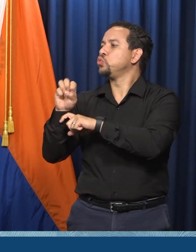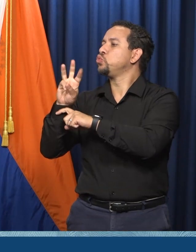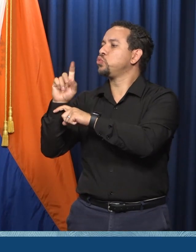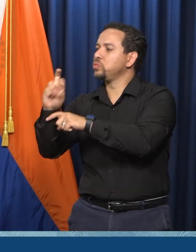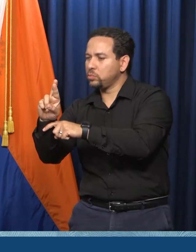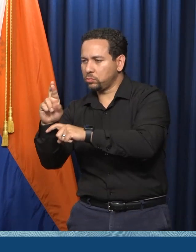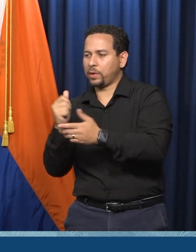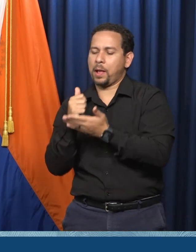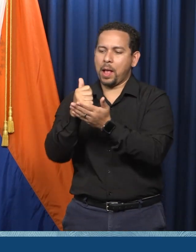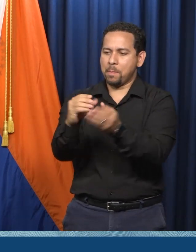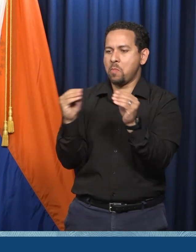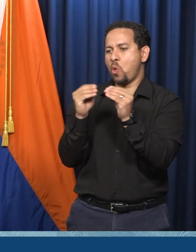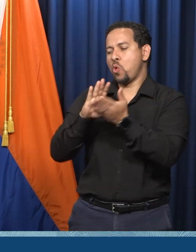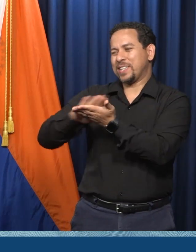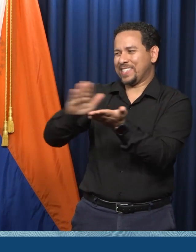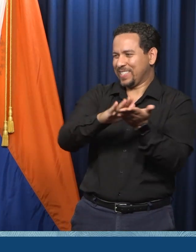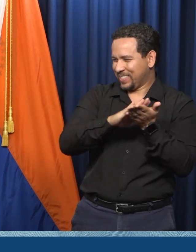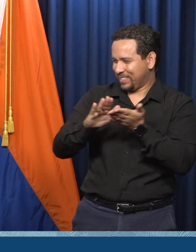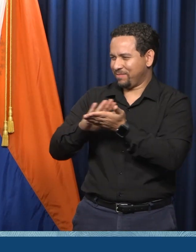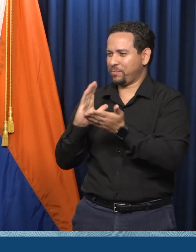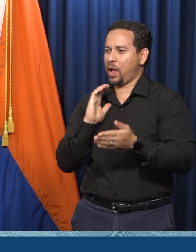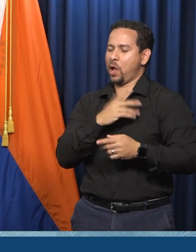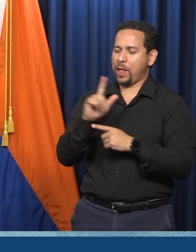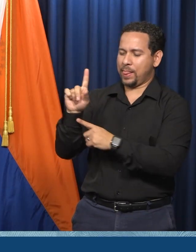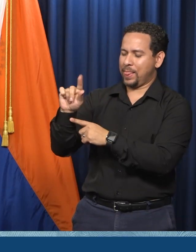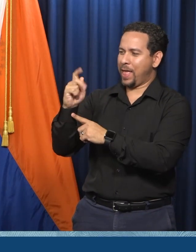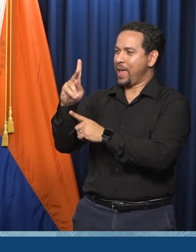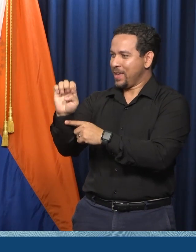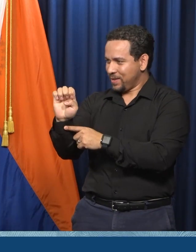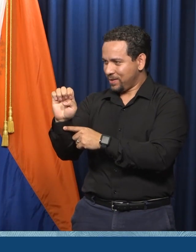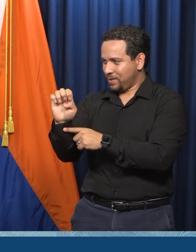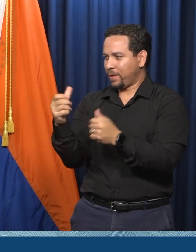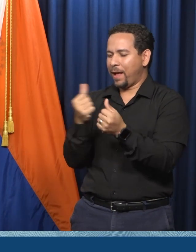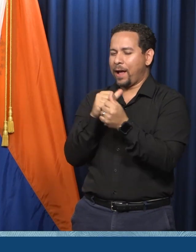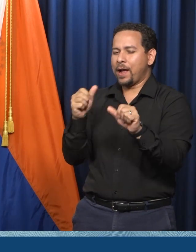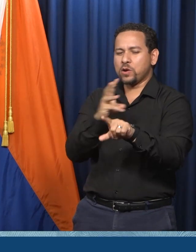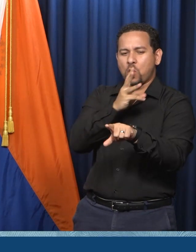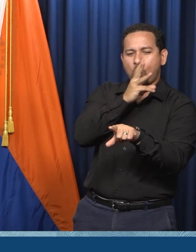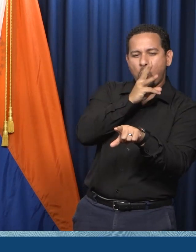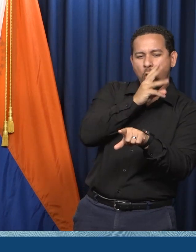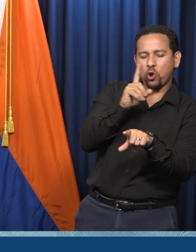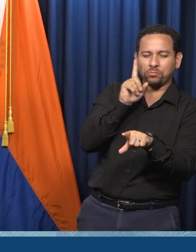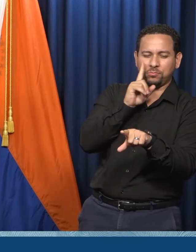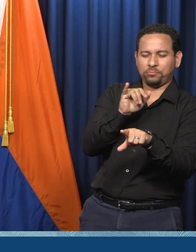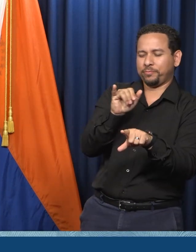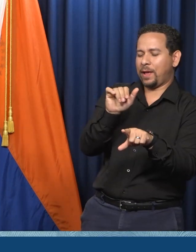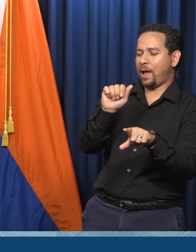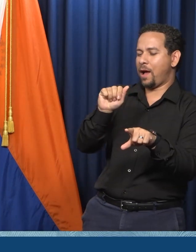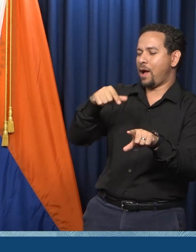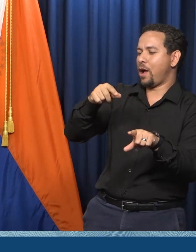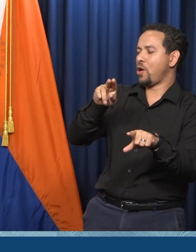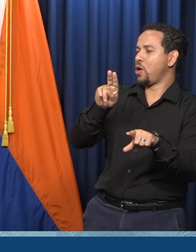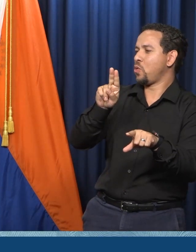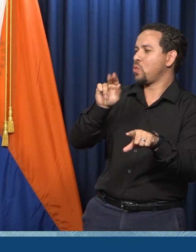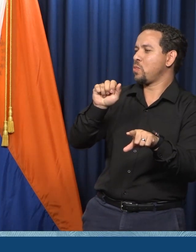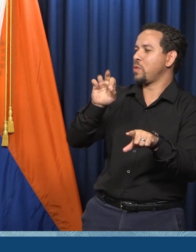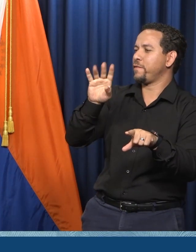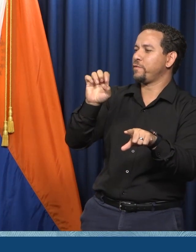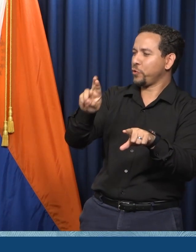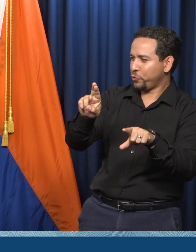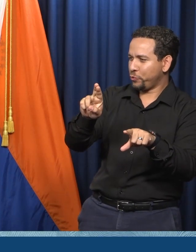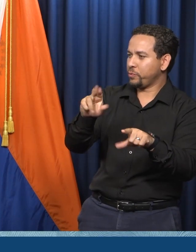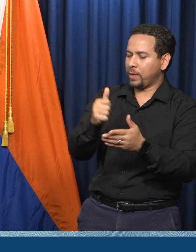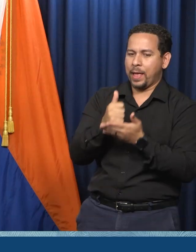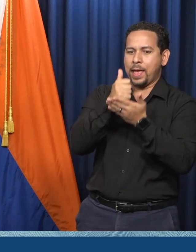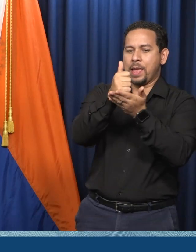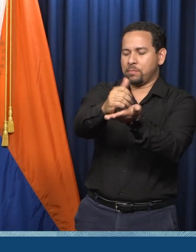which will help with the quality of our lakes, our aquifers, and of course the New York City water supply, since we are in